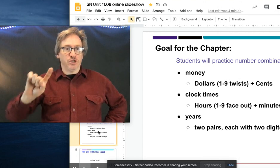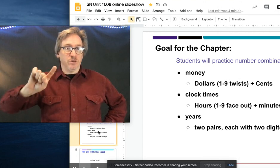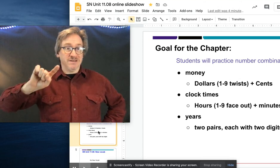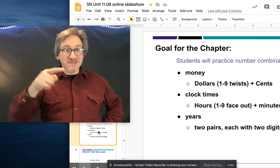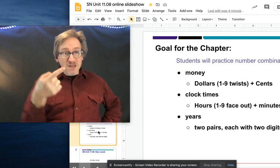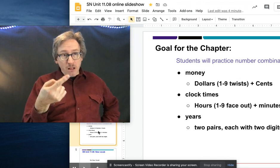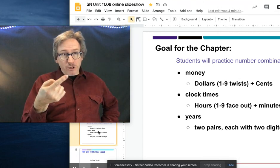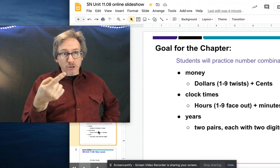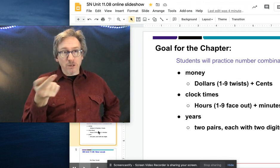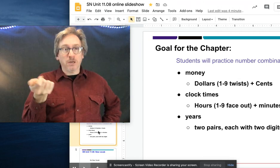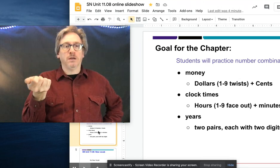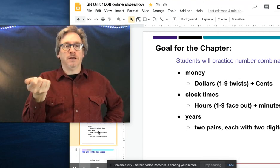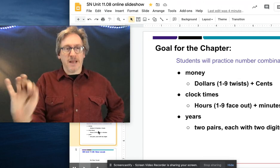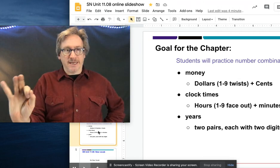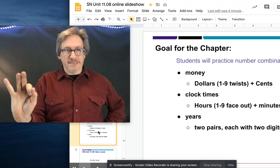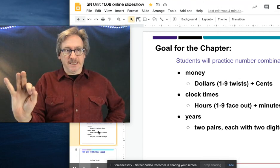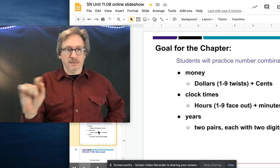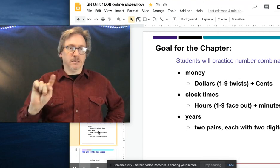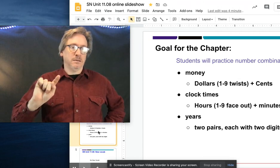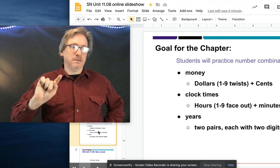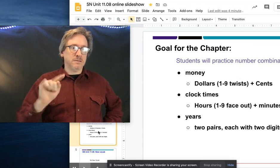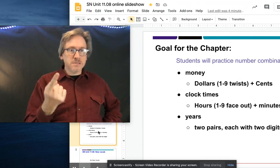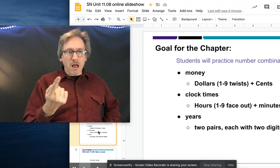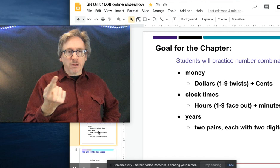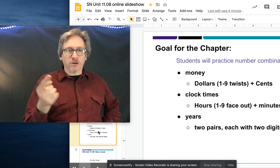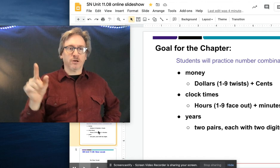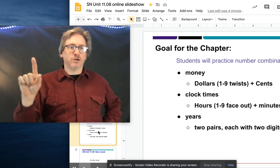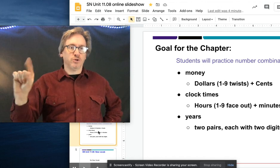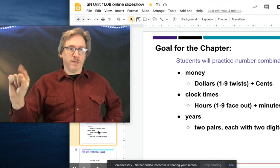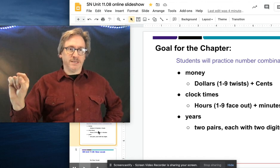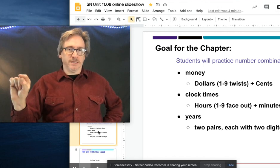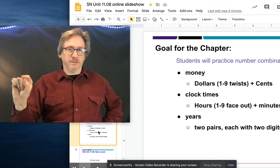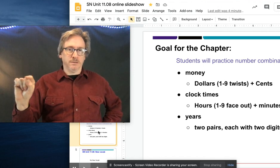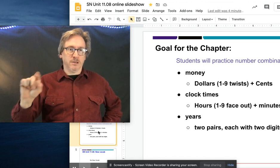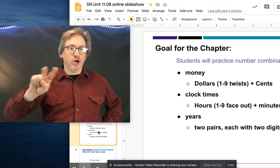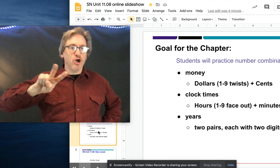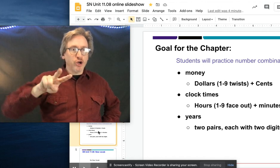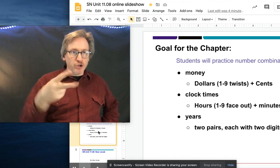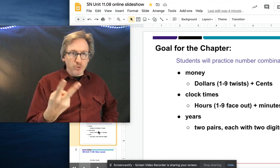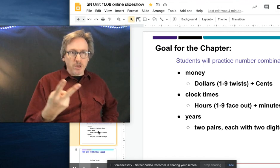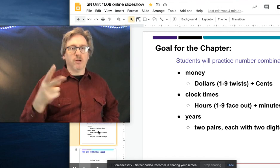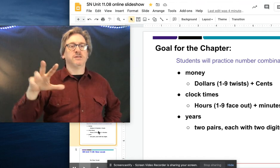19. So $19, $20,